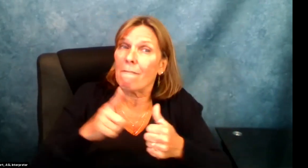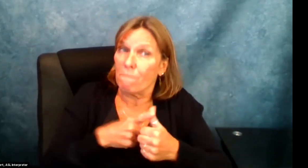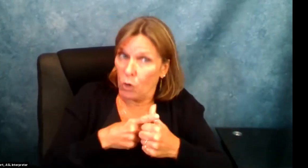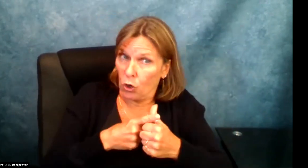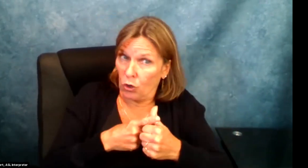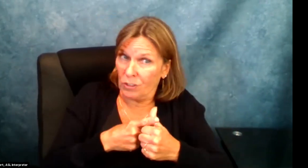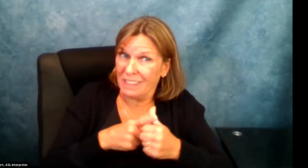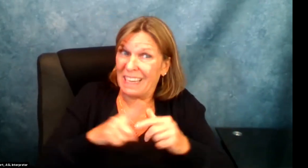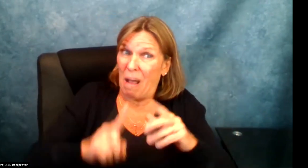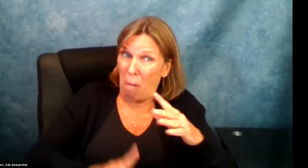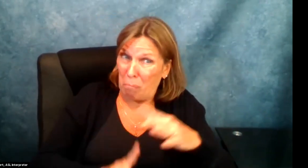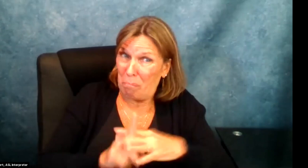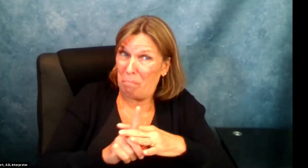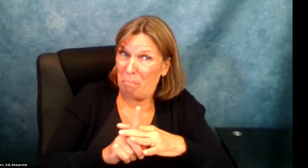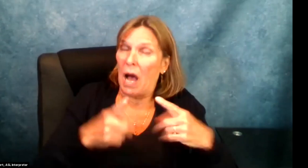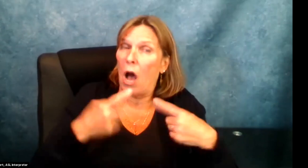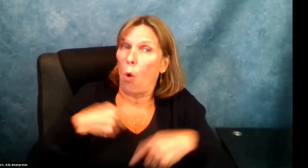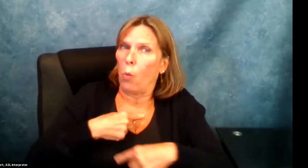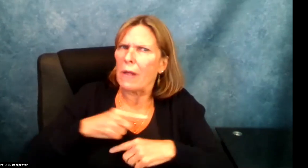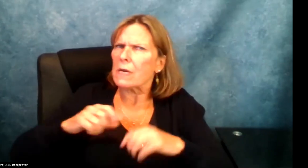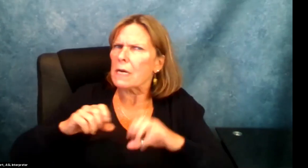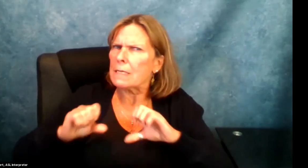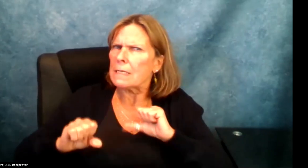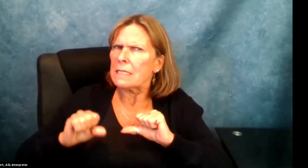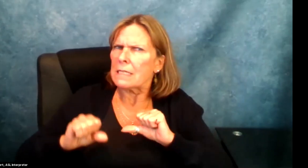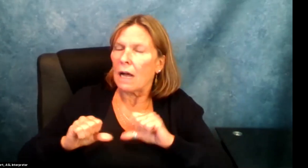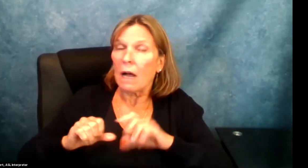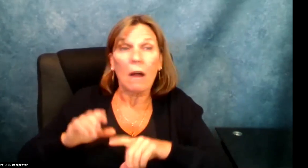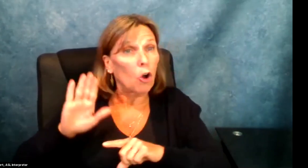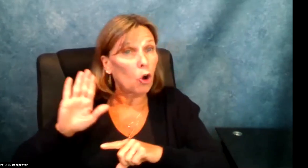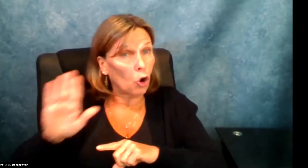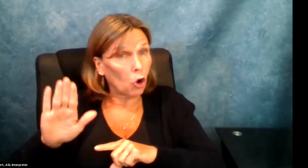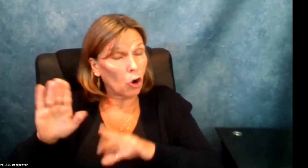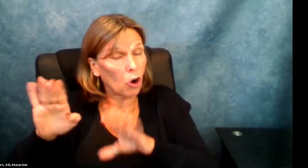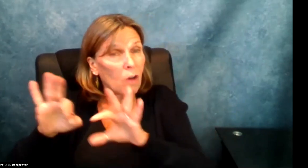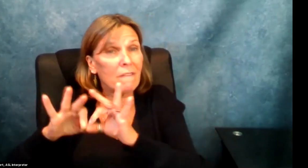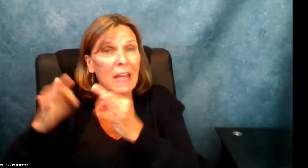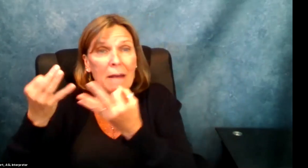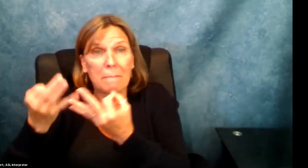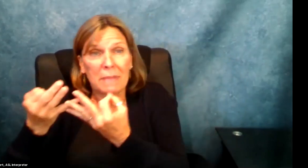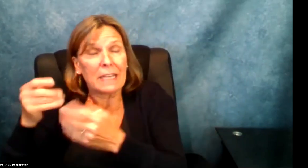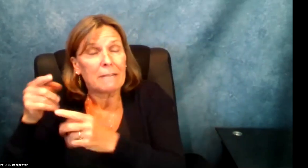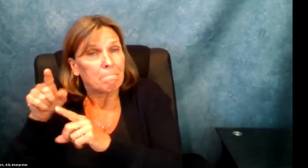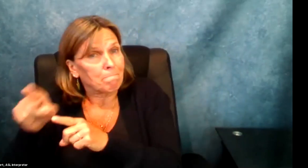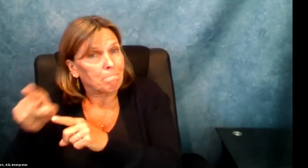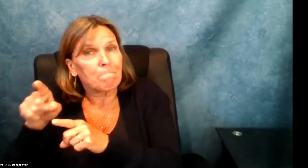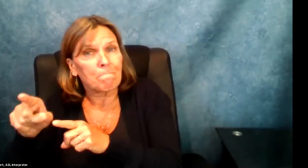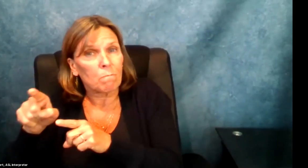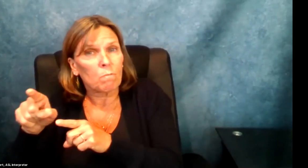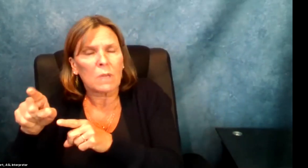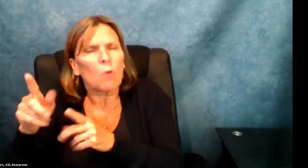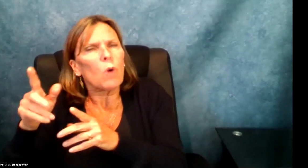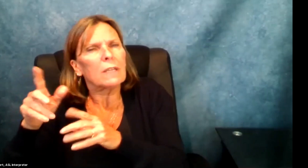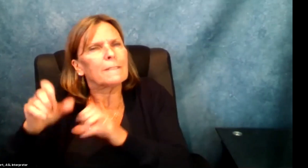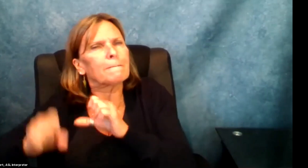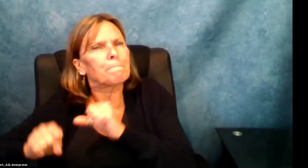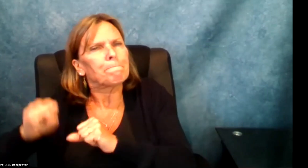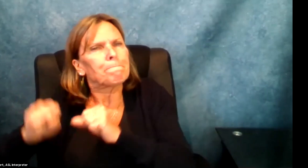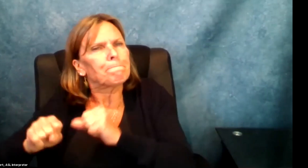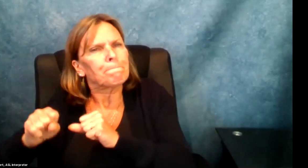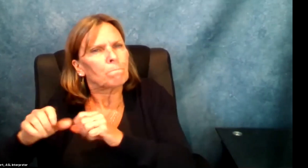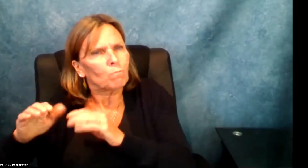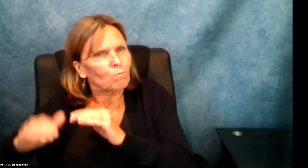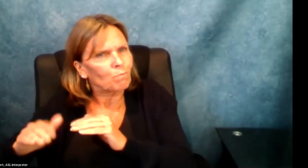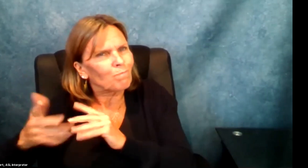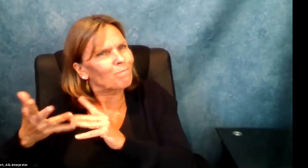family where they use a lot of complementary medicine. And there had been a lot of questions growing up for her